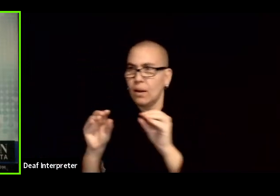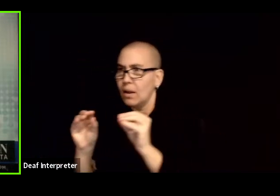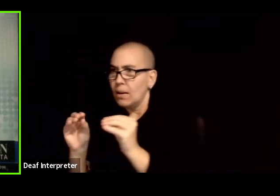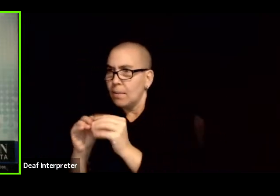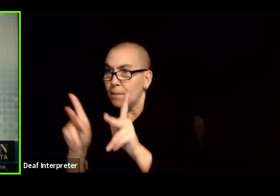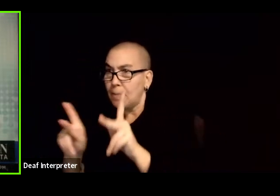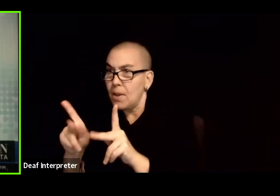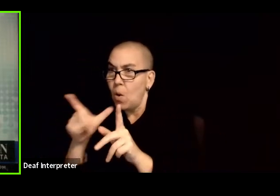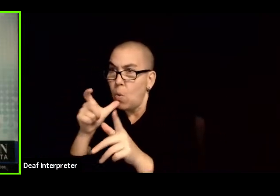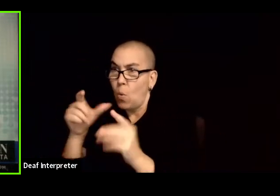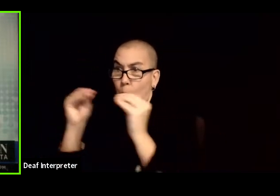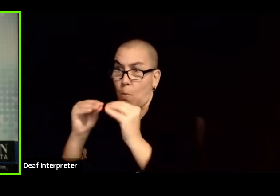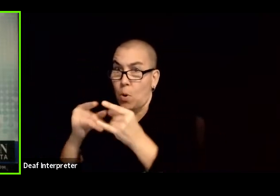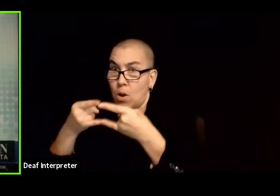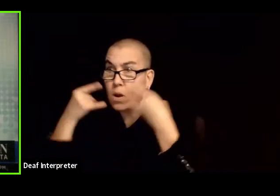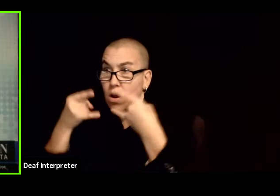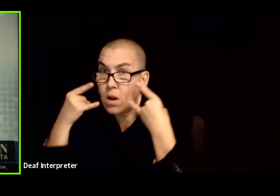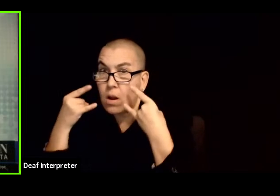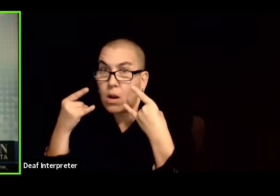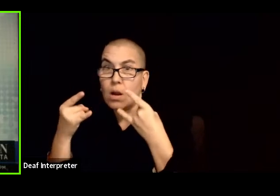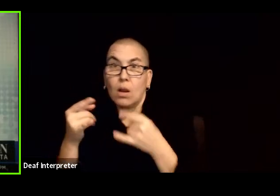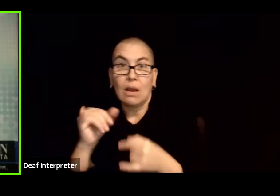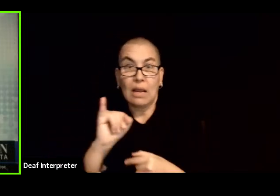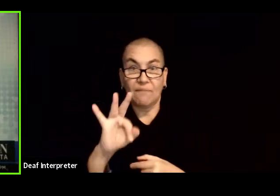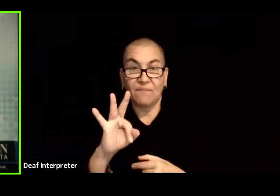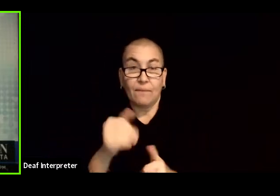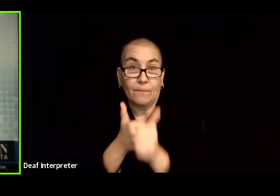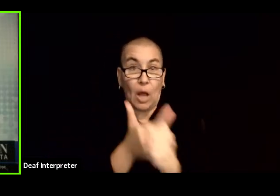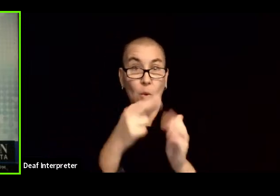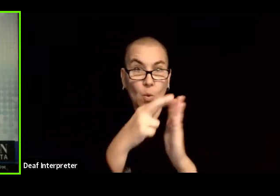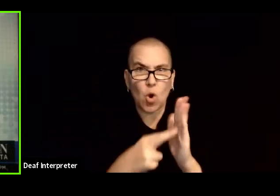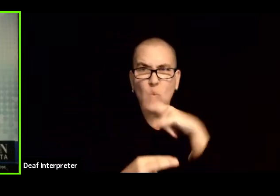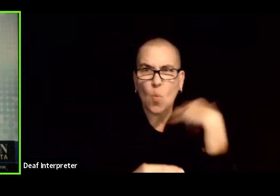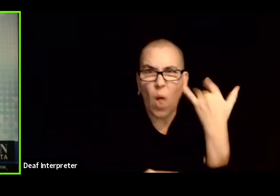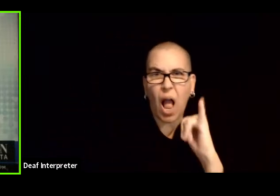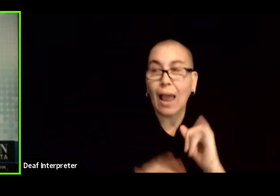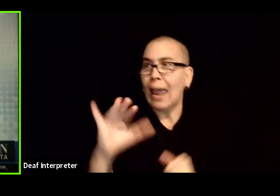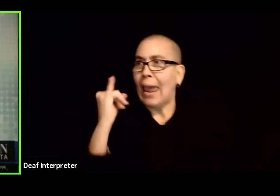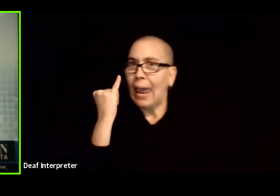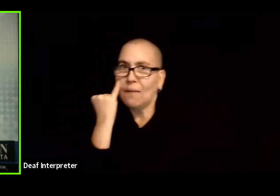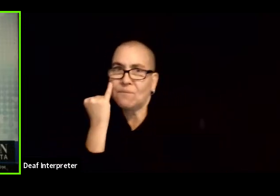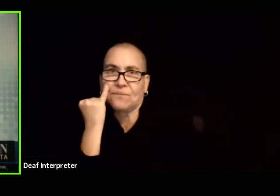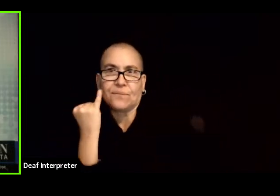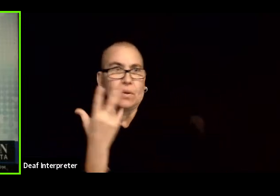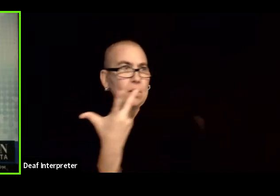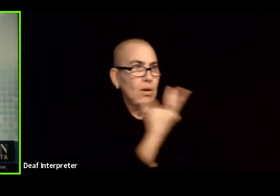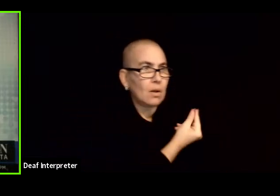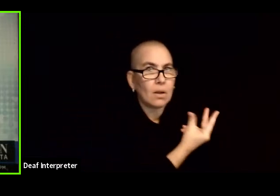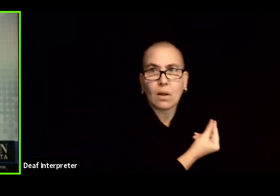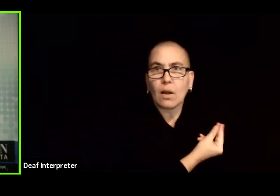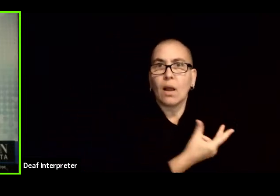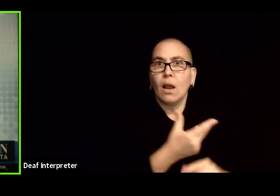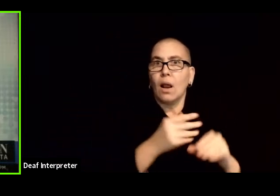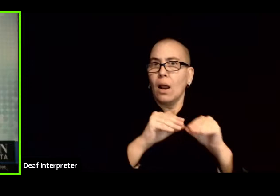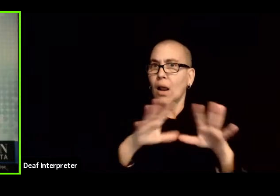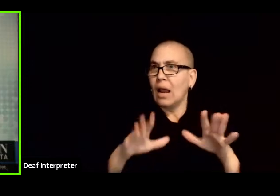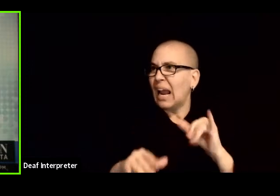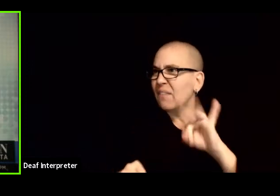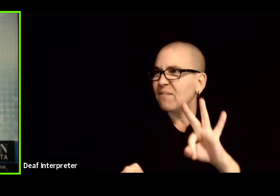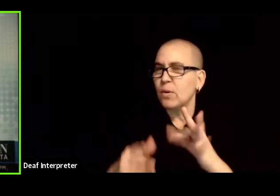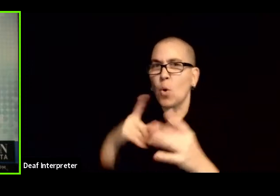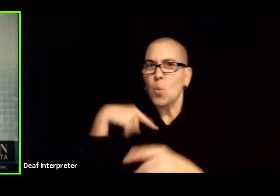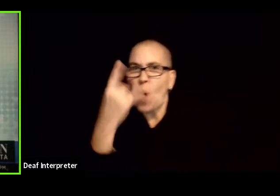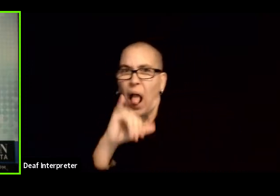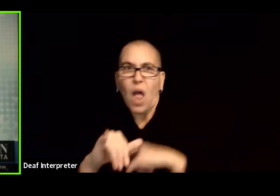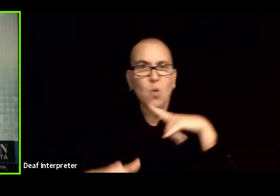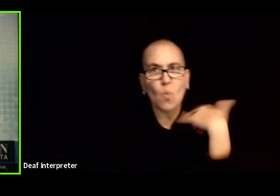vaccine uptake and efficacy. So we're building a tool that is aimed not for